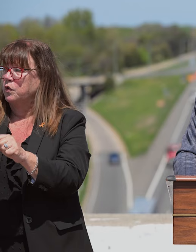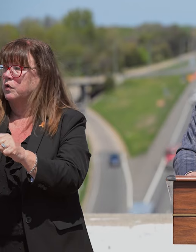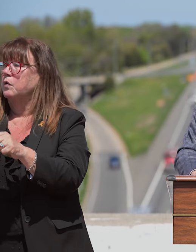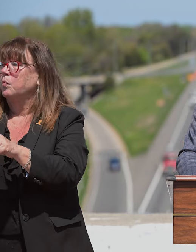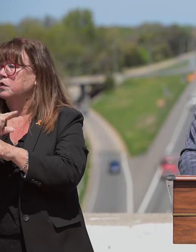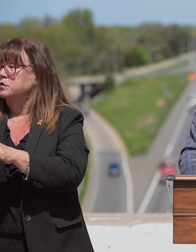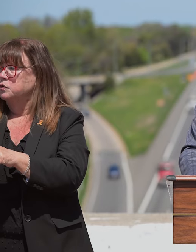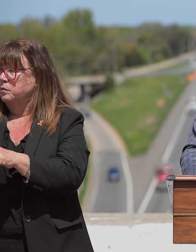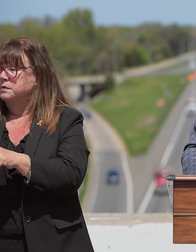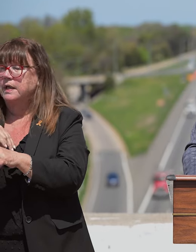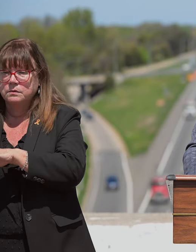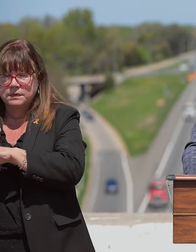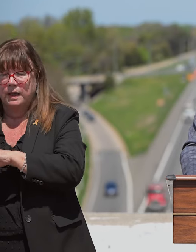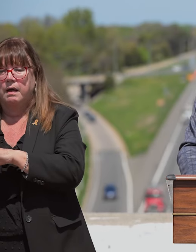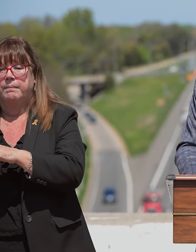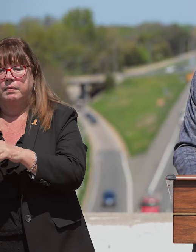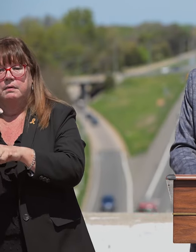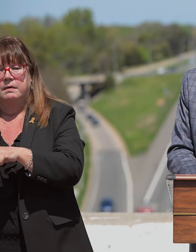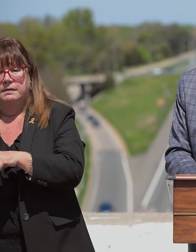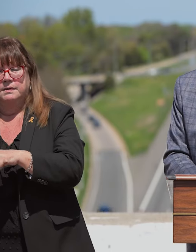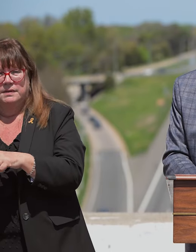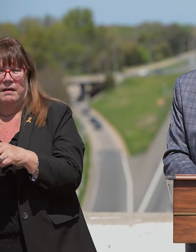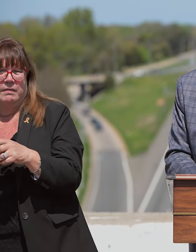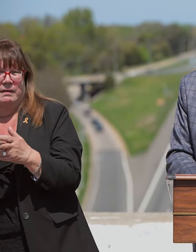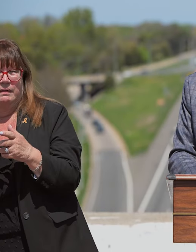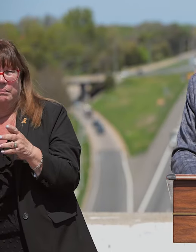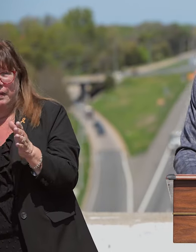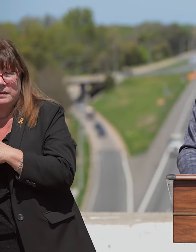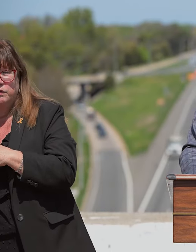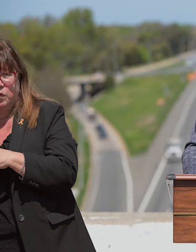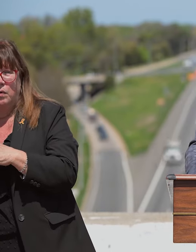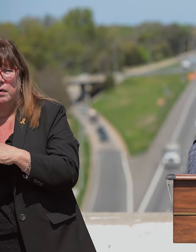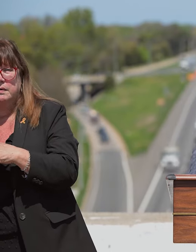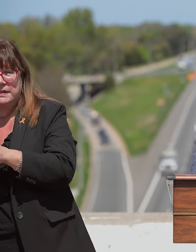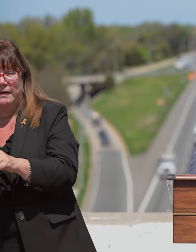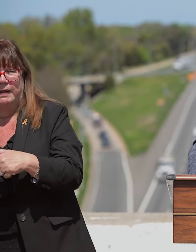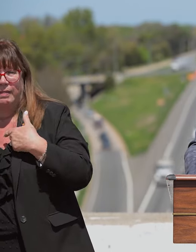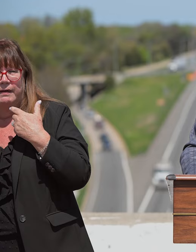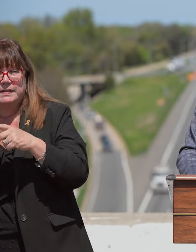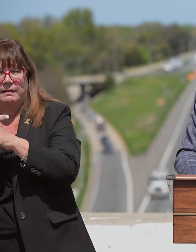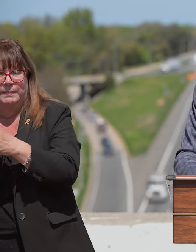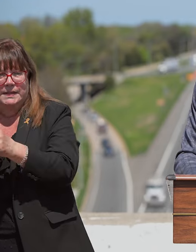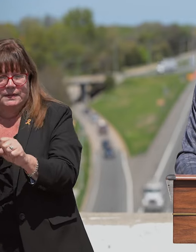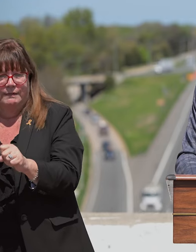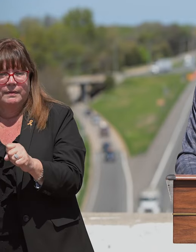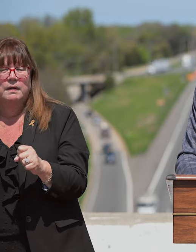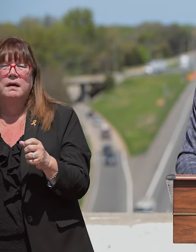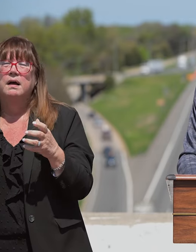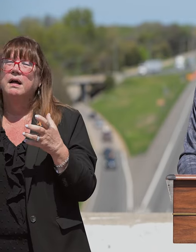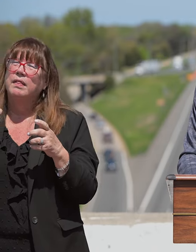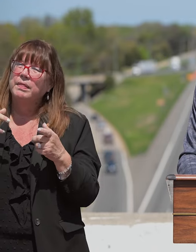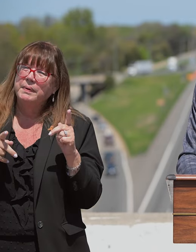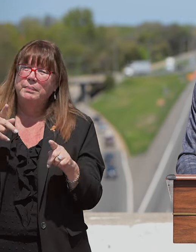lives. We want to recognize and honor the families who have lost their loved ones and the workers whose lives have